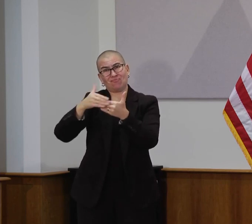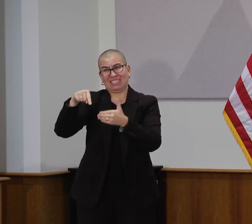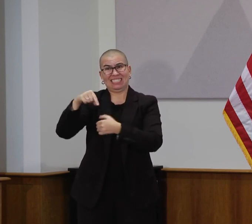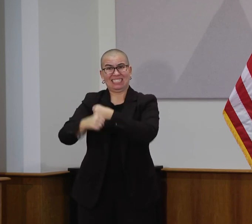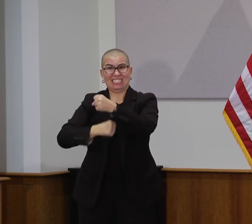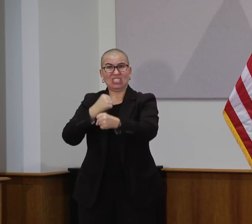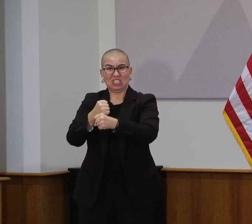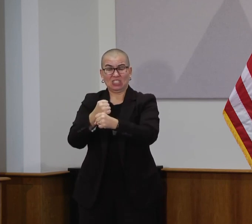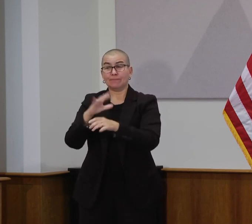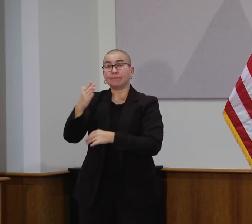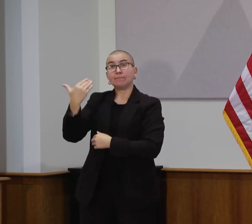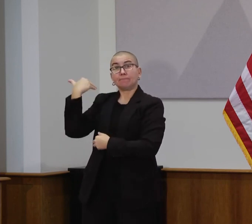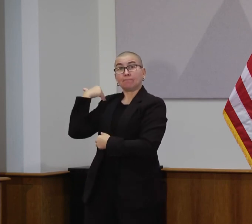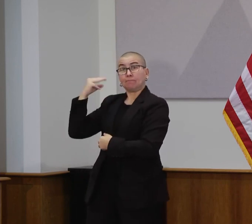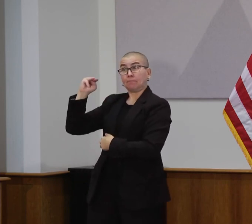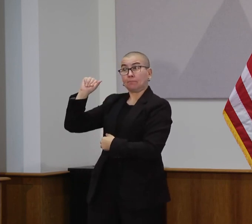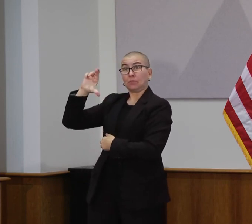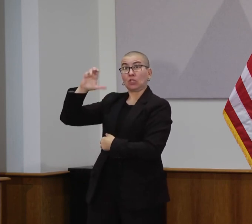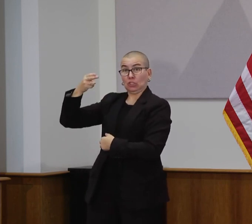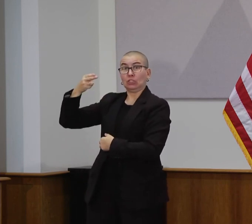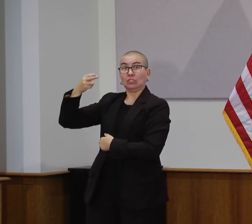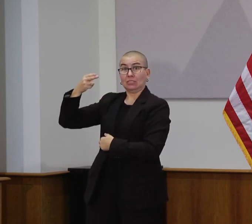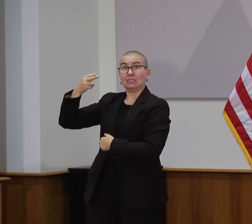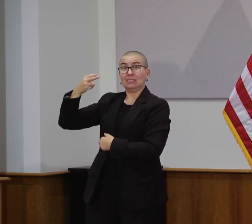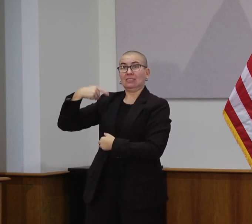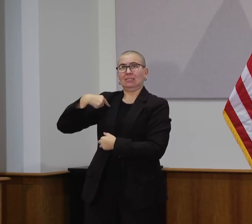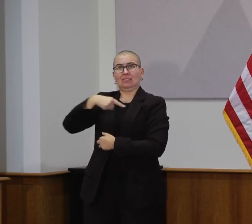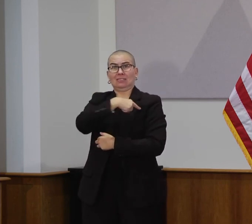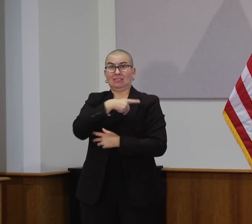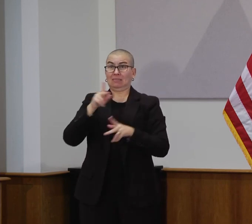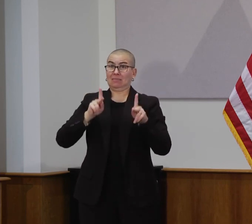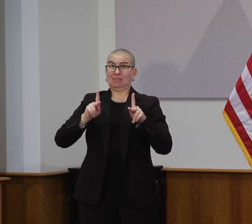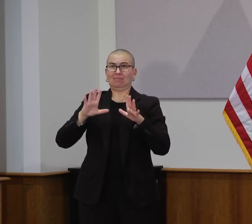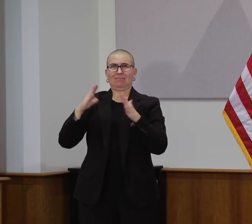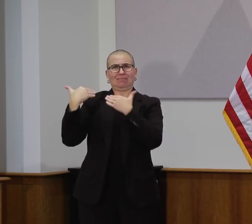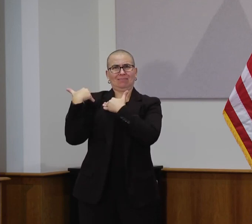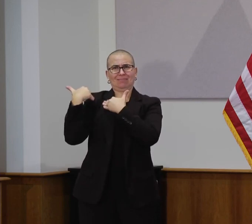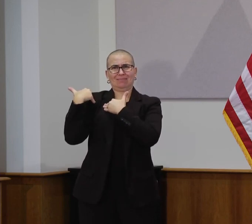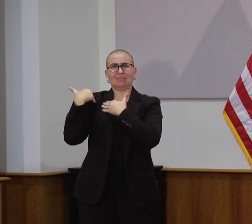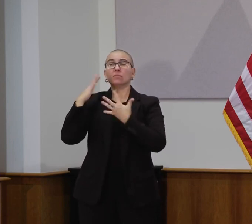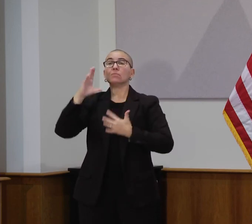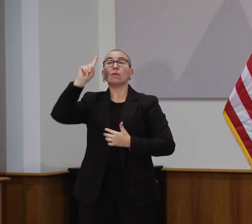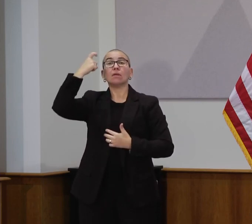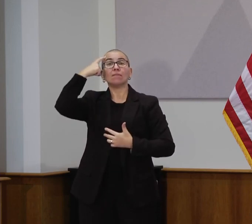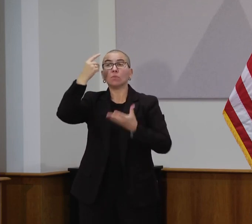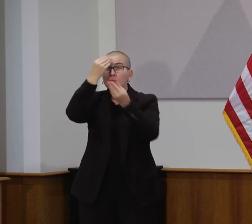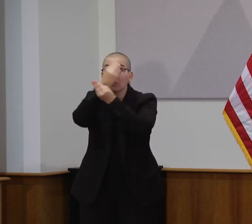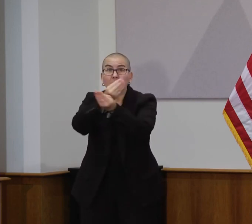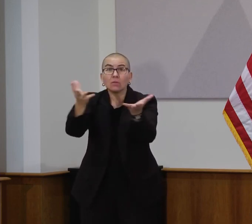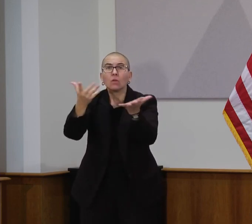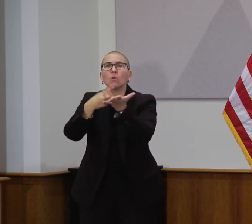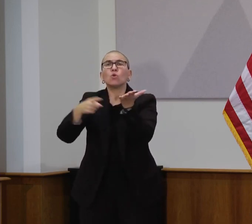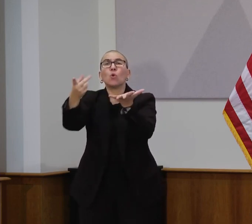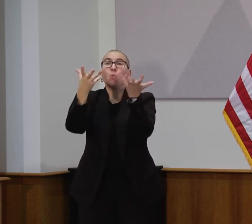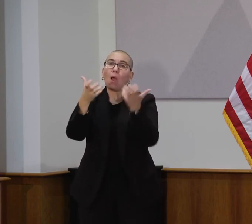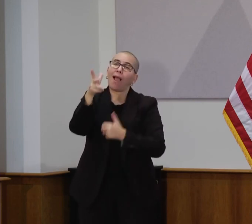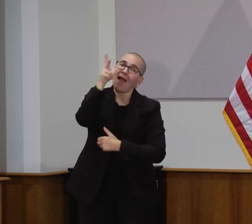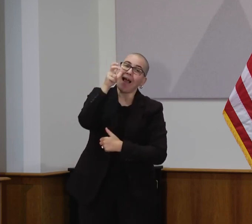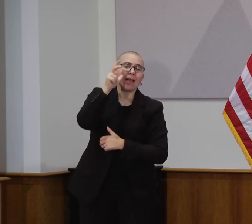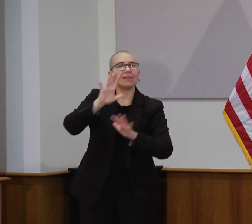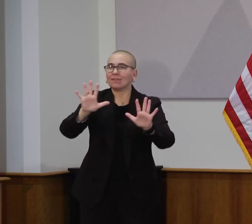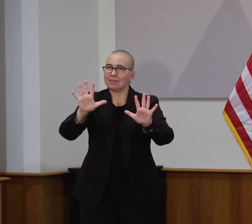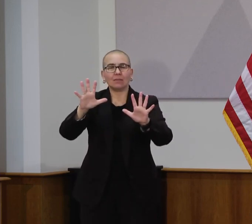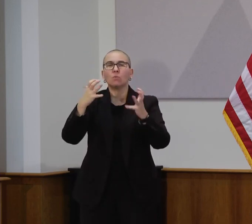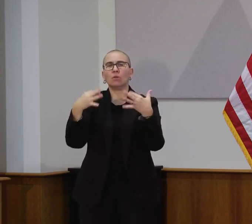March, my responsibility as your governor is to not tell you what you want to hear, but to tell you what you need to hear. I've surrounded myself